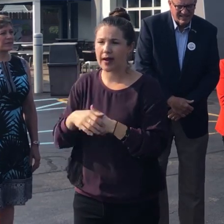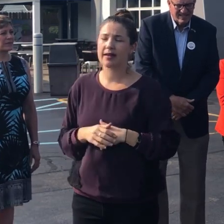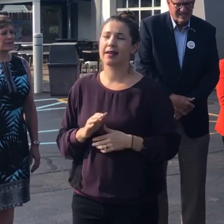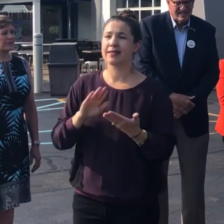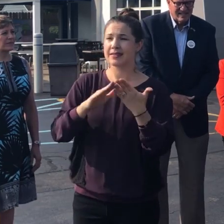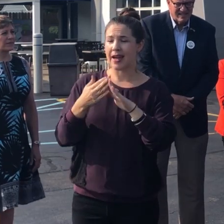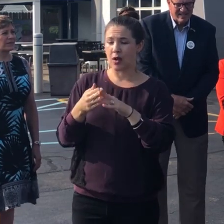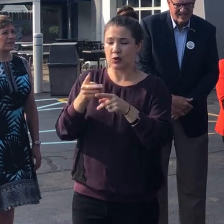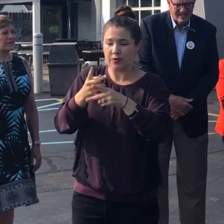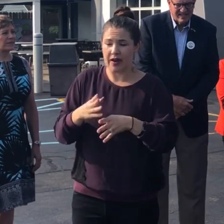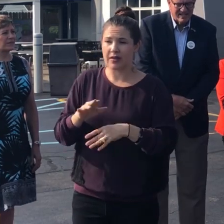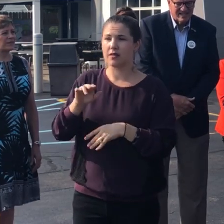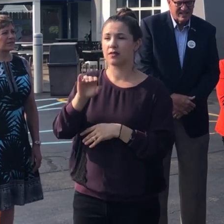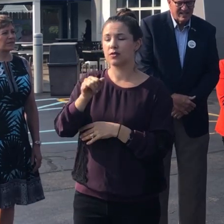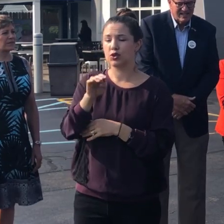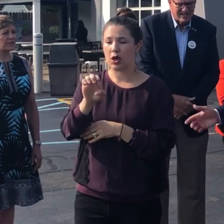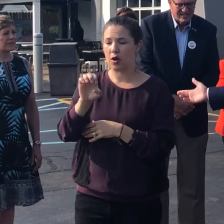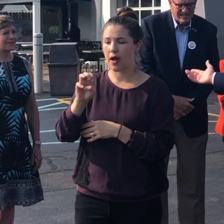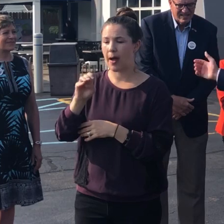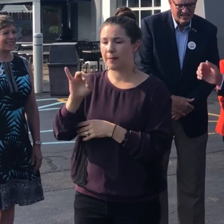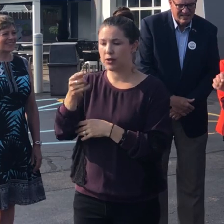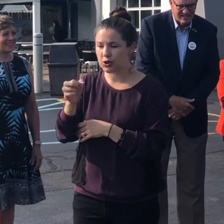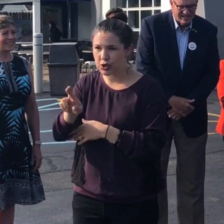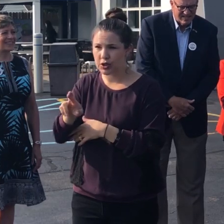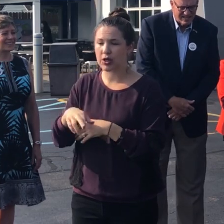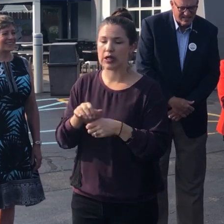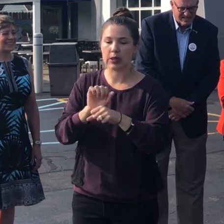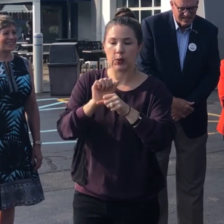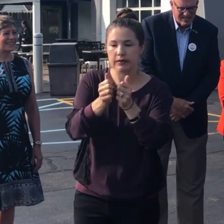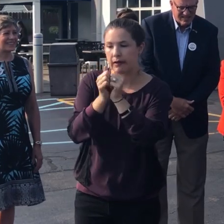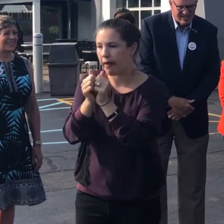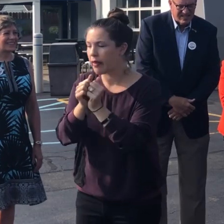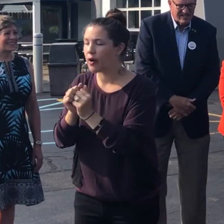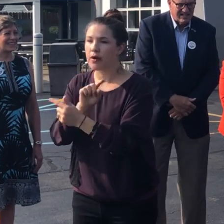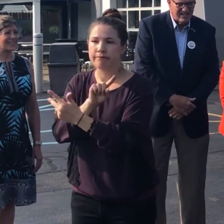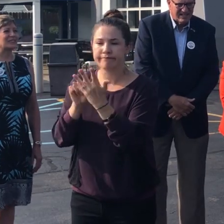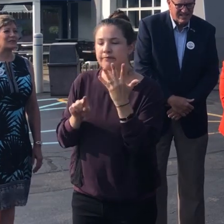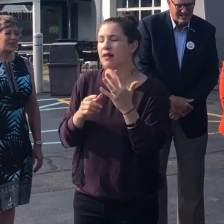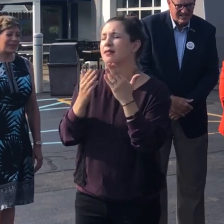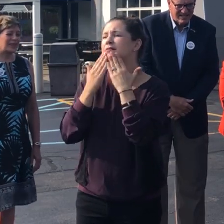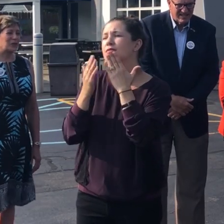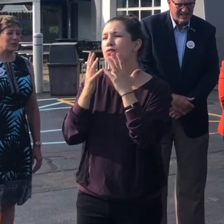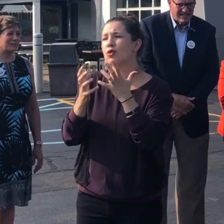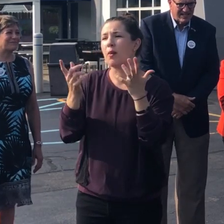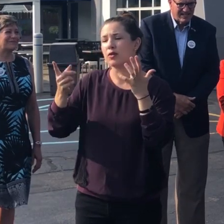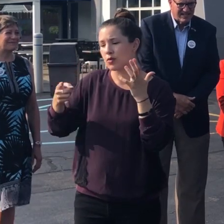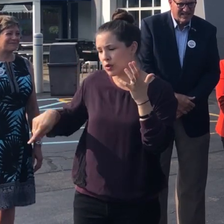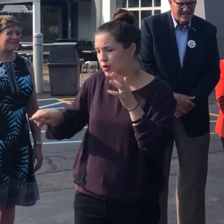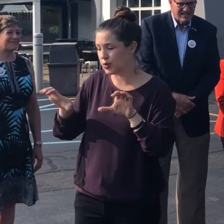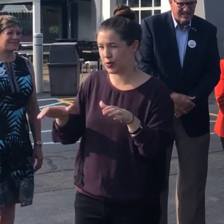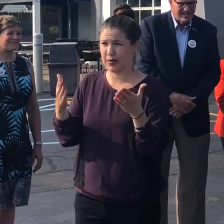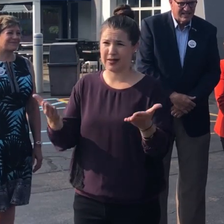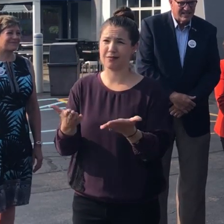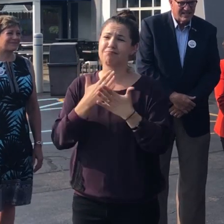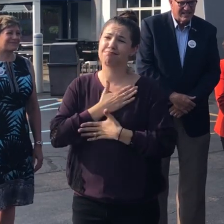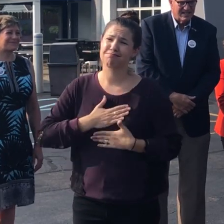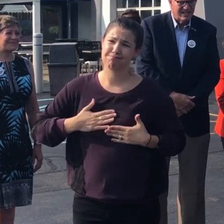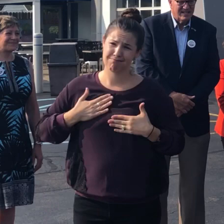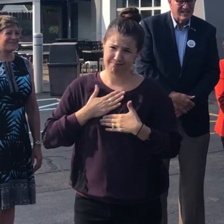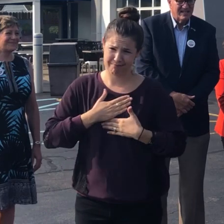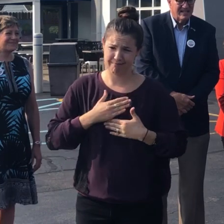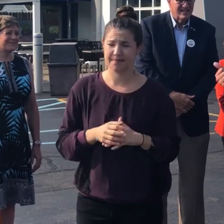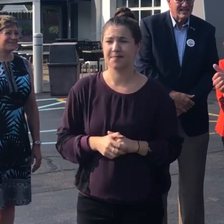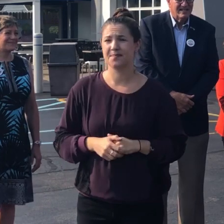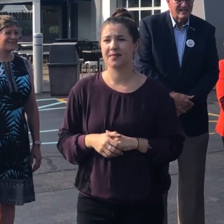in Tonawanda, Joe Eminger, and our partner at the Chamber, Kathy Petrulo. Thank you so much for everything that you do here. We really appreciate it.